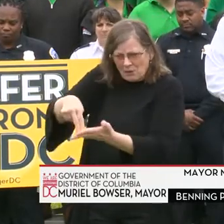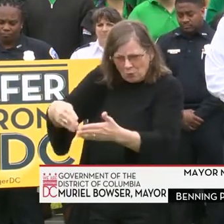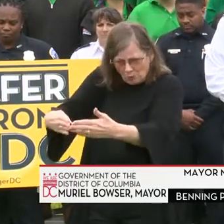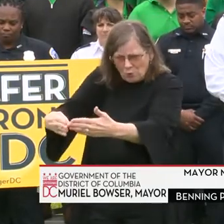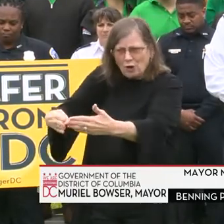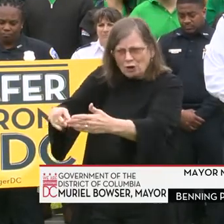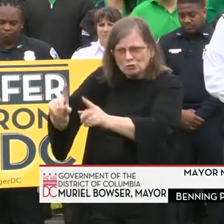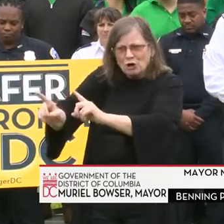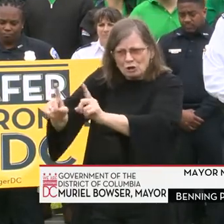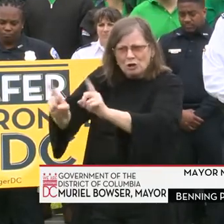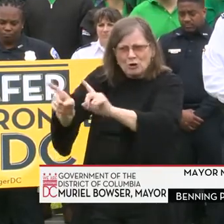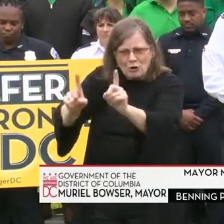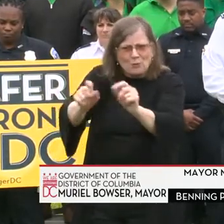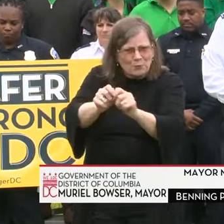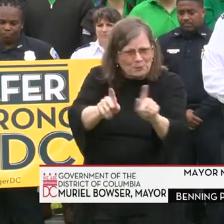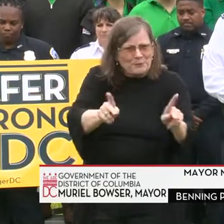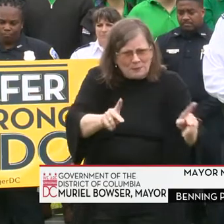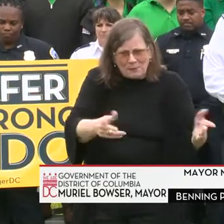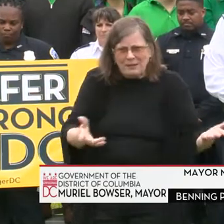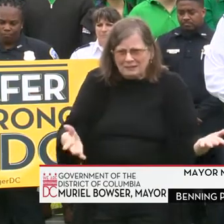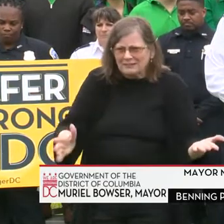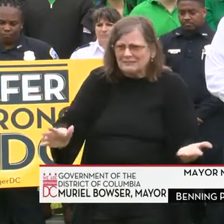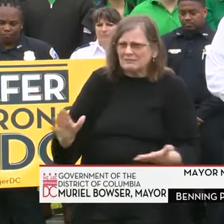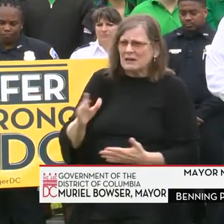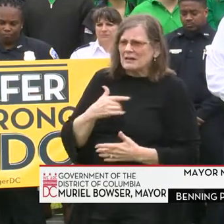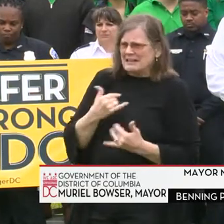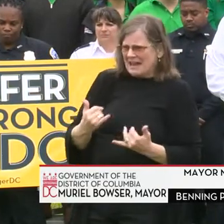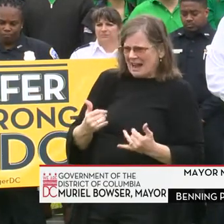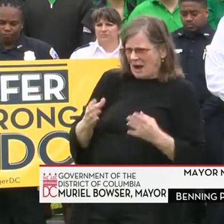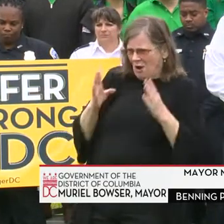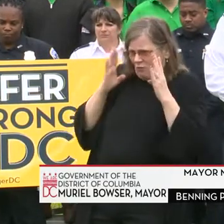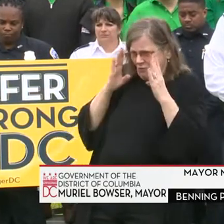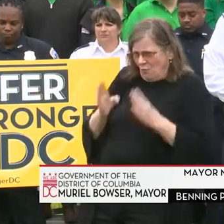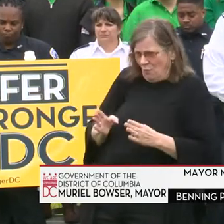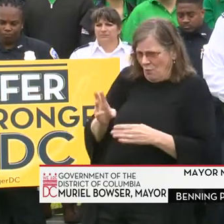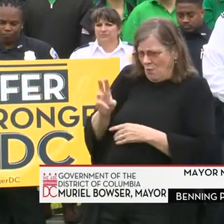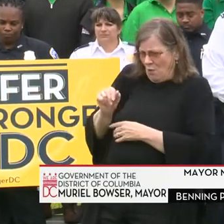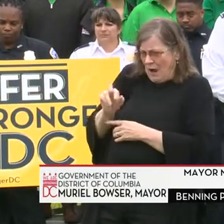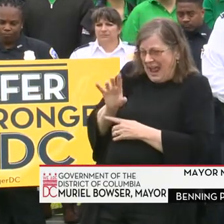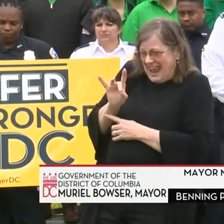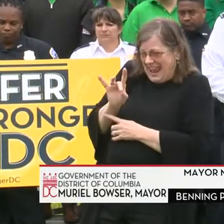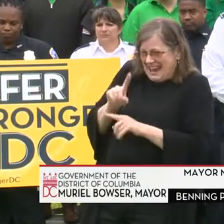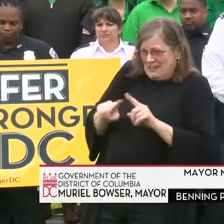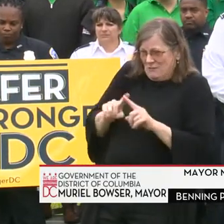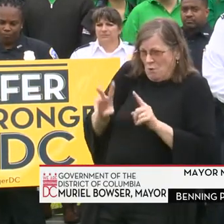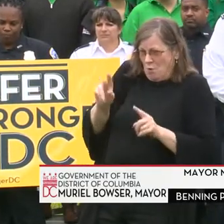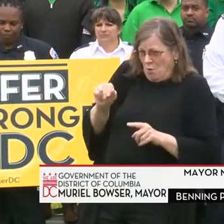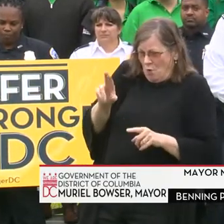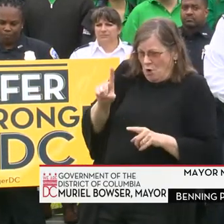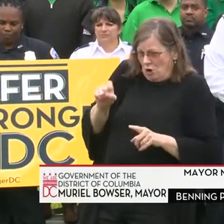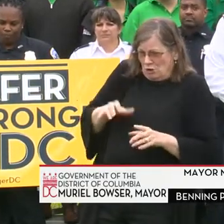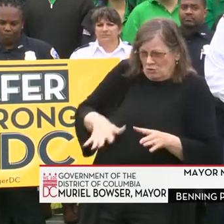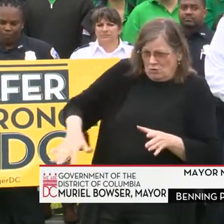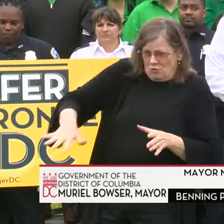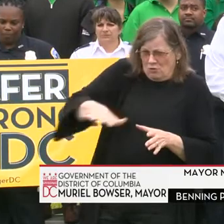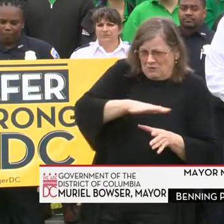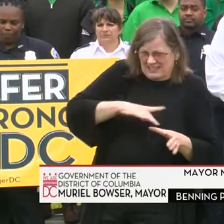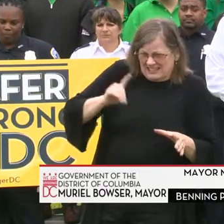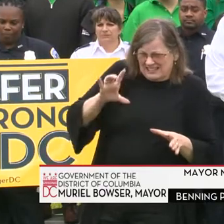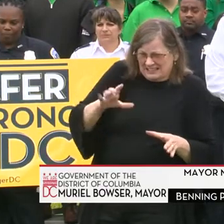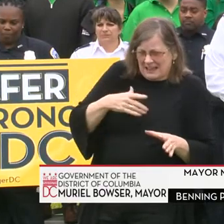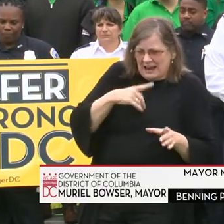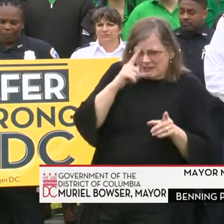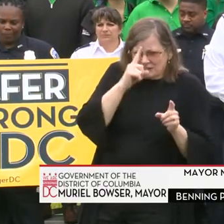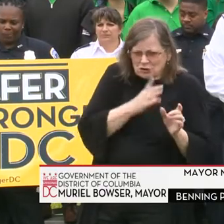have been very focused in an all 8-ward strategy, investing in every neighborhood, showing up and doing what we